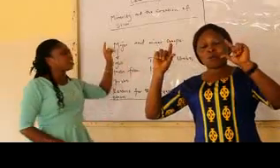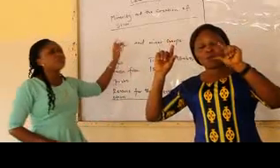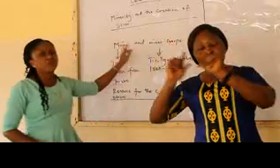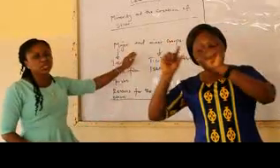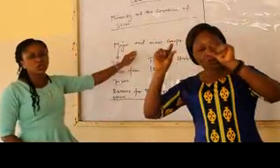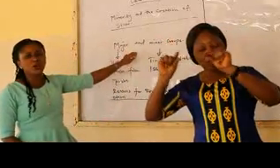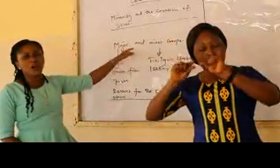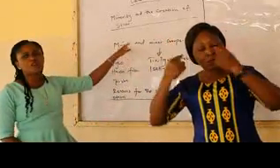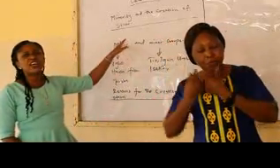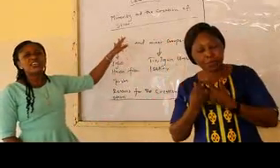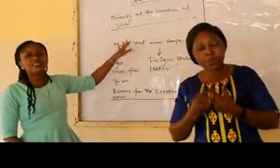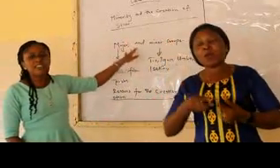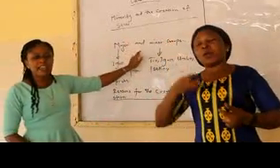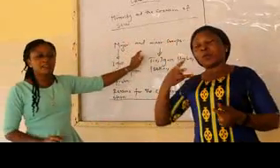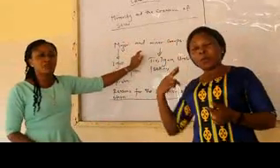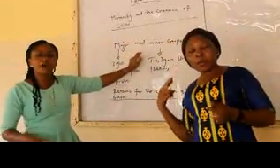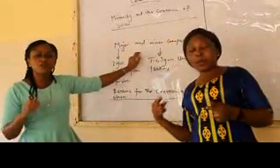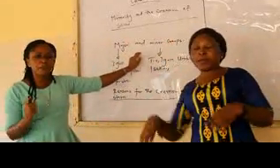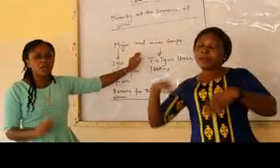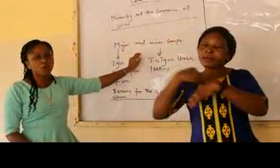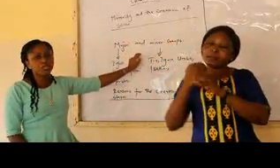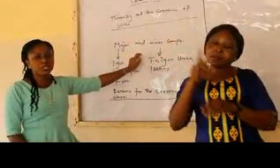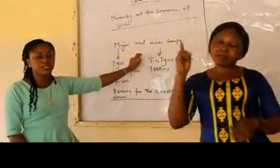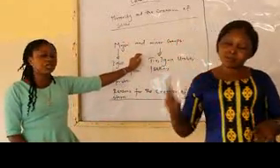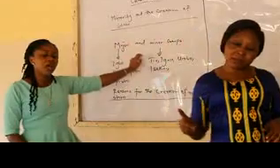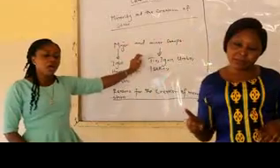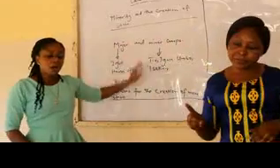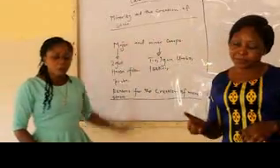of the creation of states. We have so many